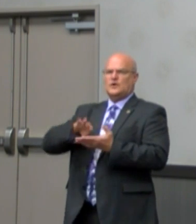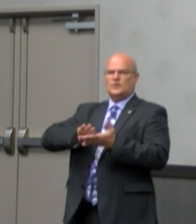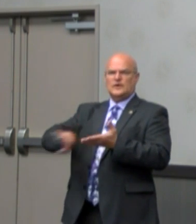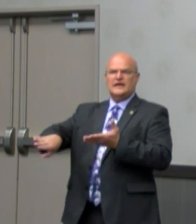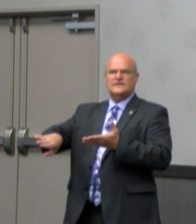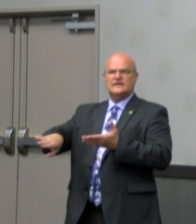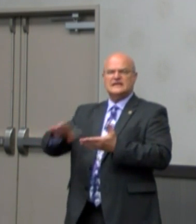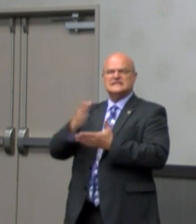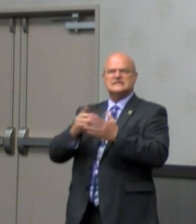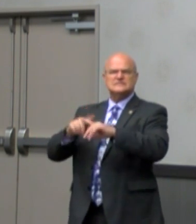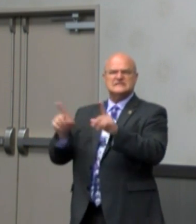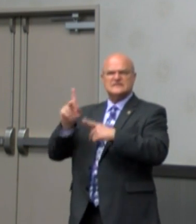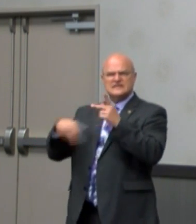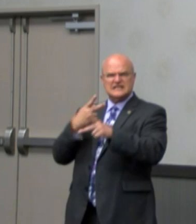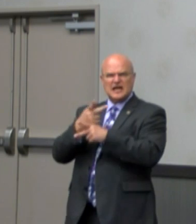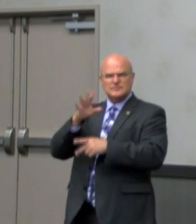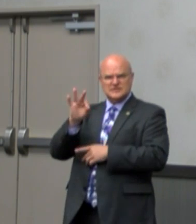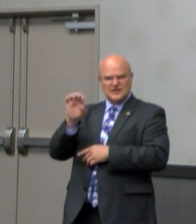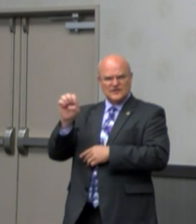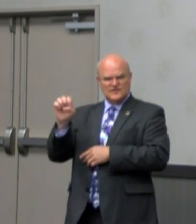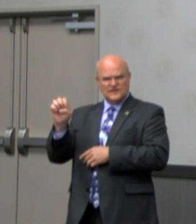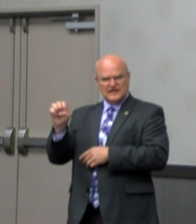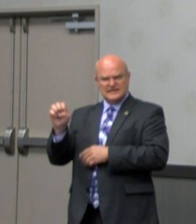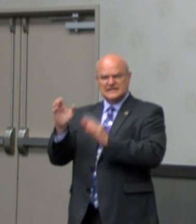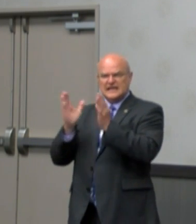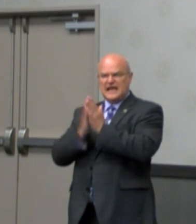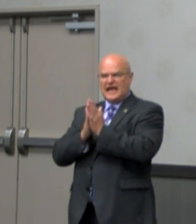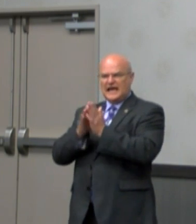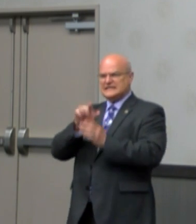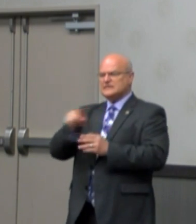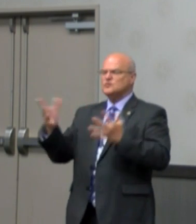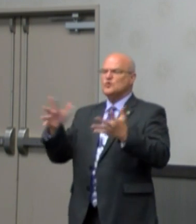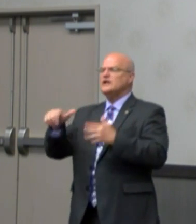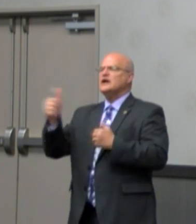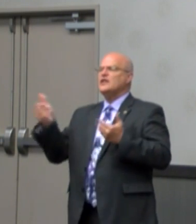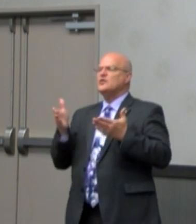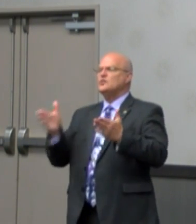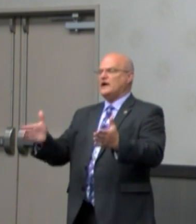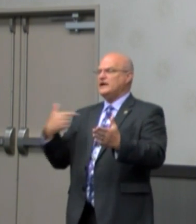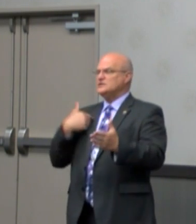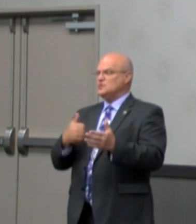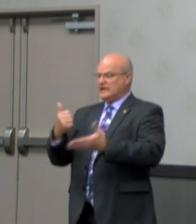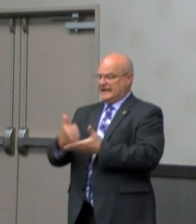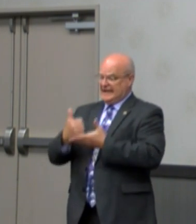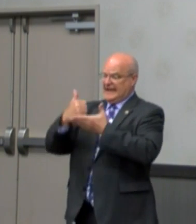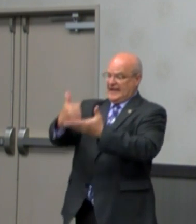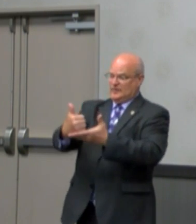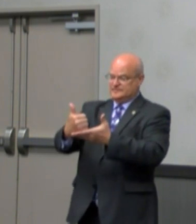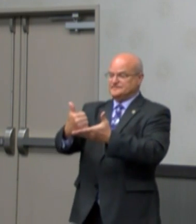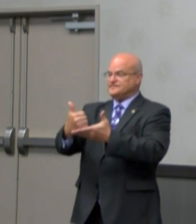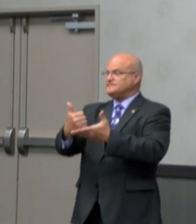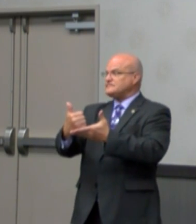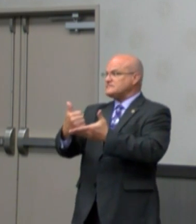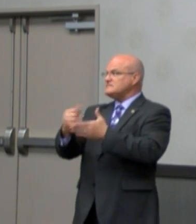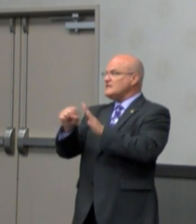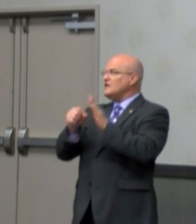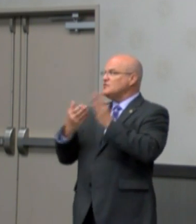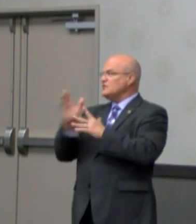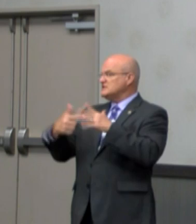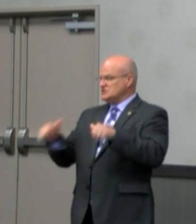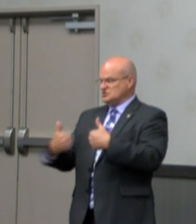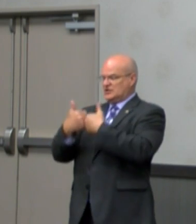waiving some different types of fees. We're asking them to look what other ways we can help them as a state